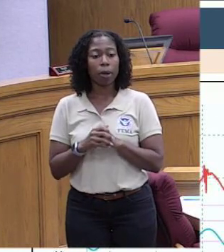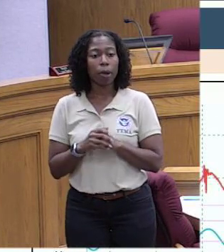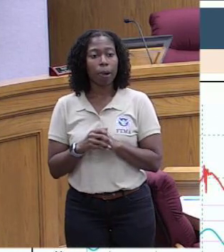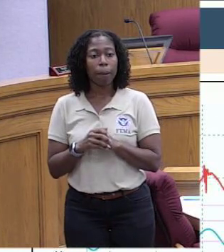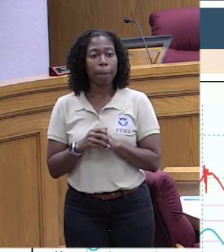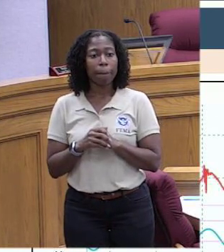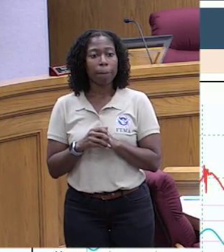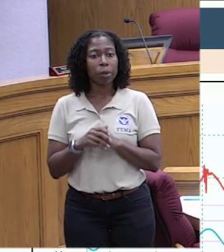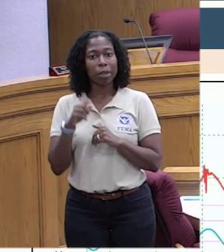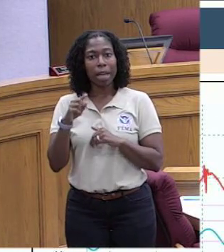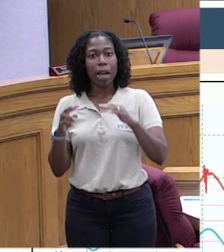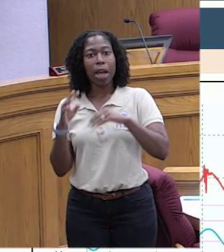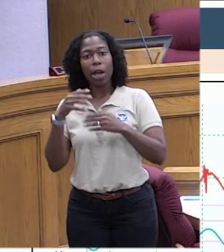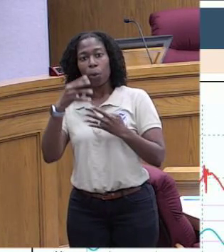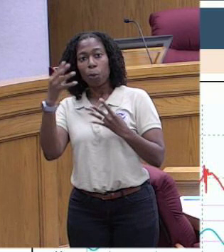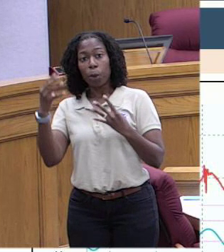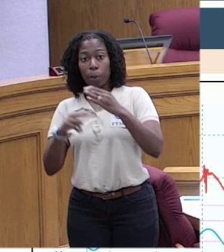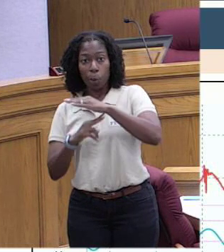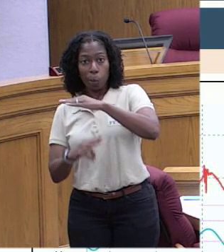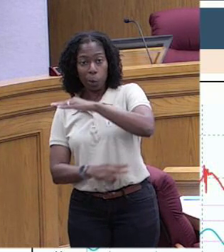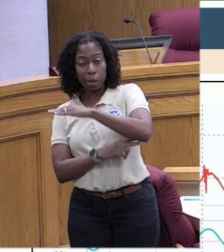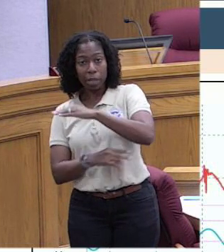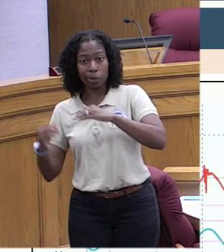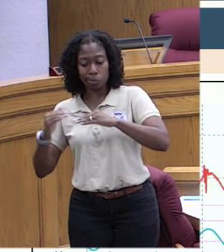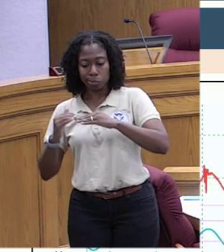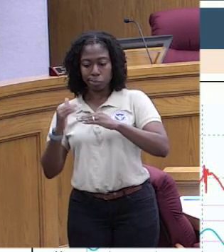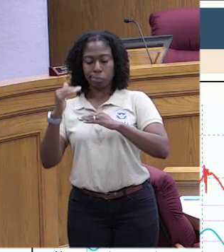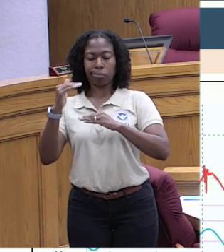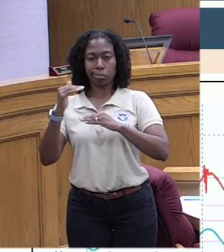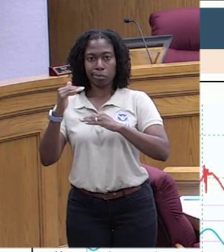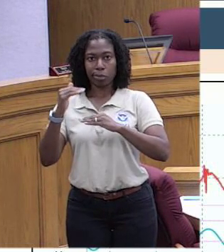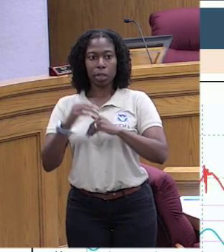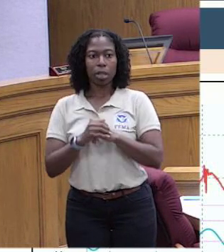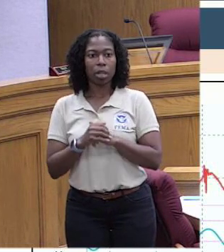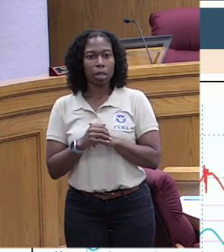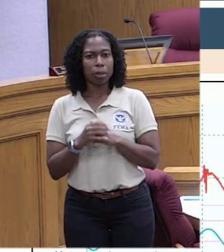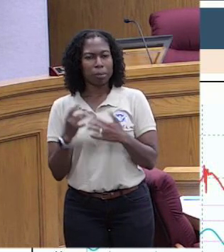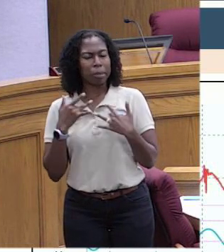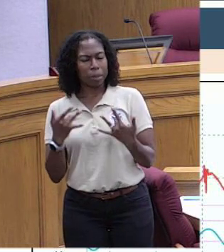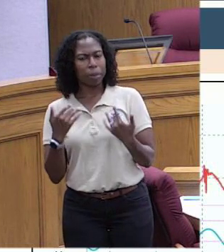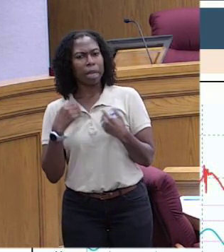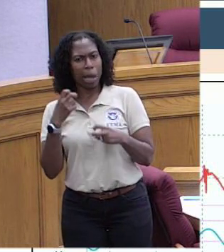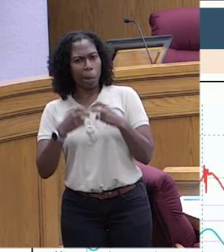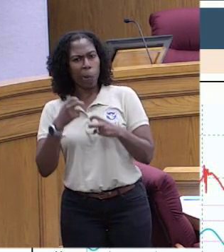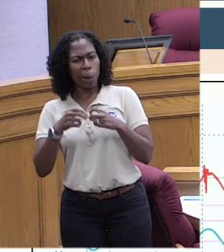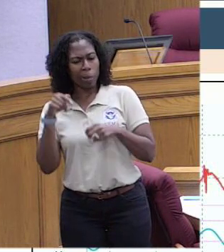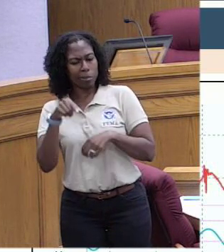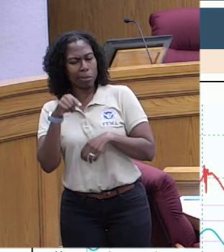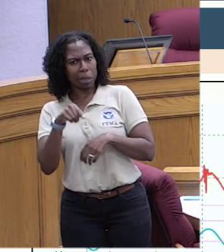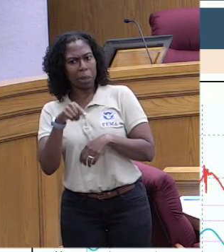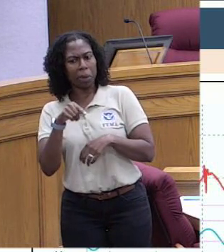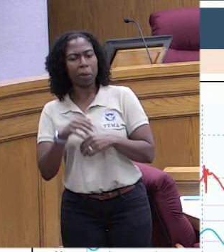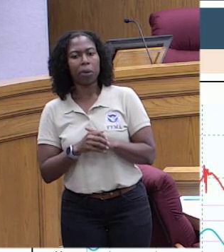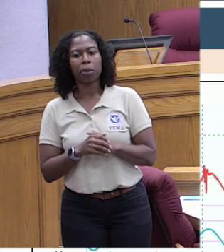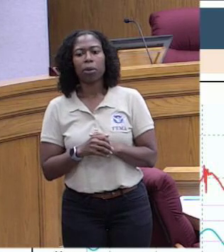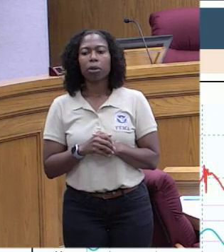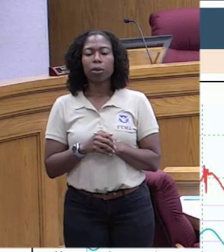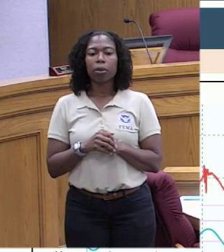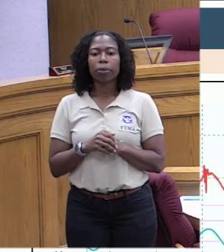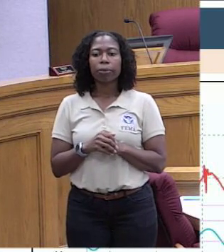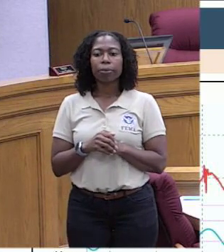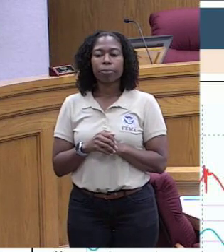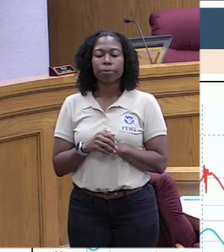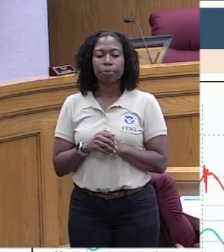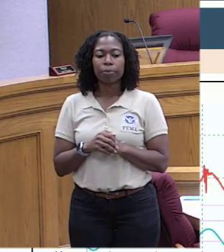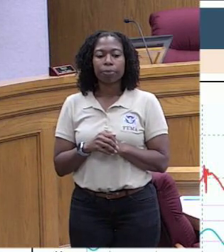there at Rainbow Bridge. So the usual spots that we have issues with there over in Orange County, besides the Bird City region, is over there